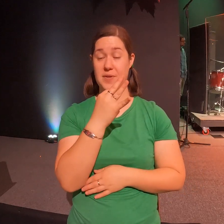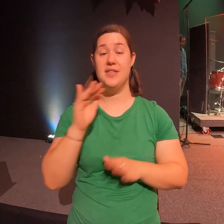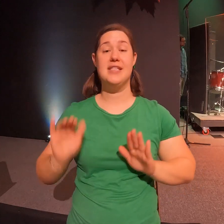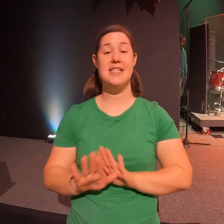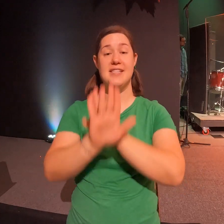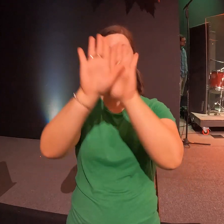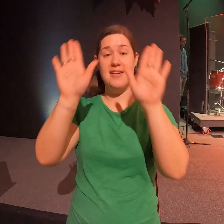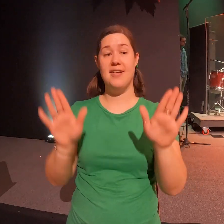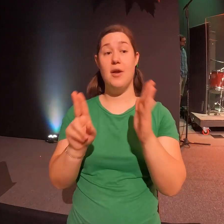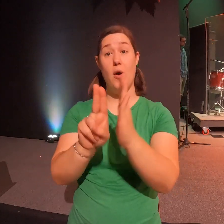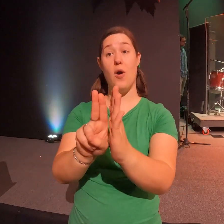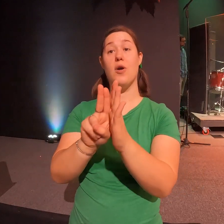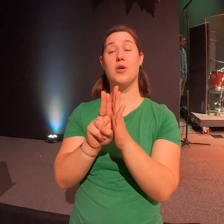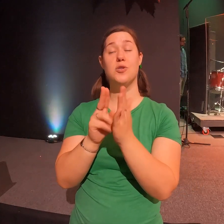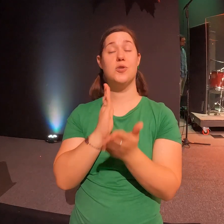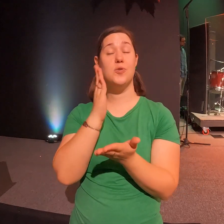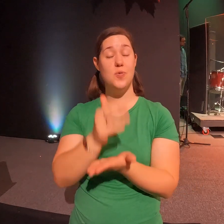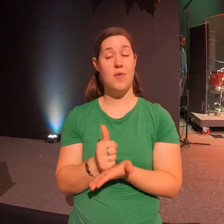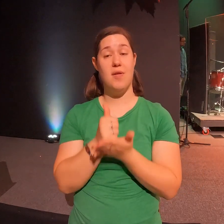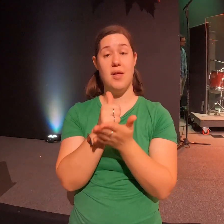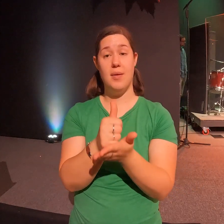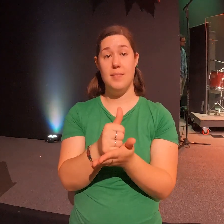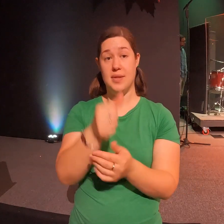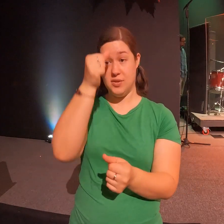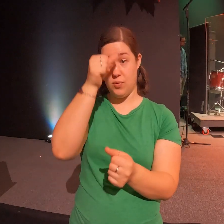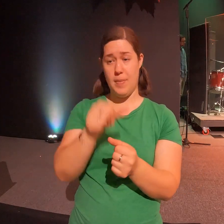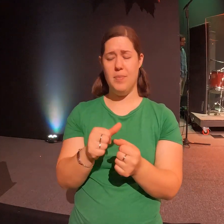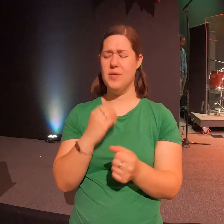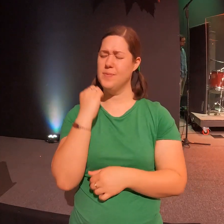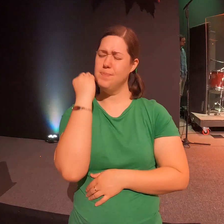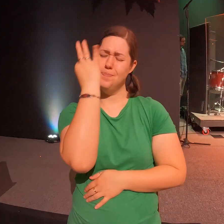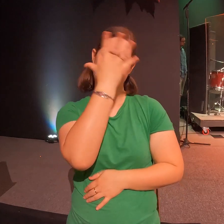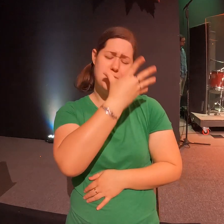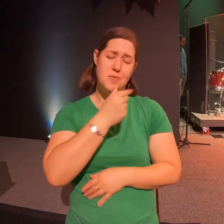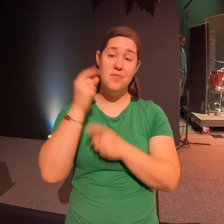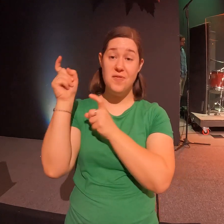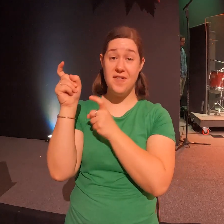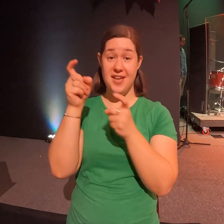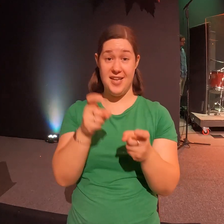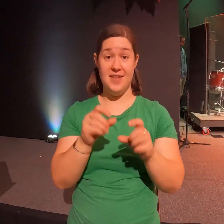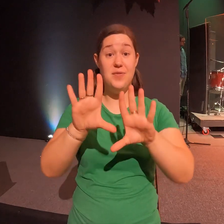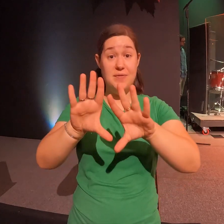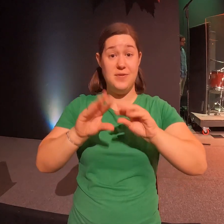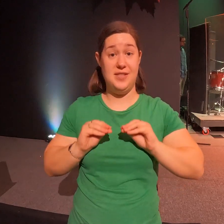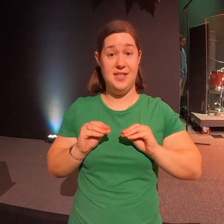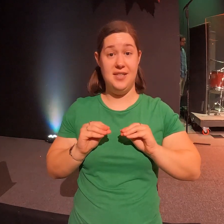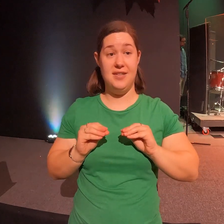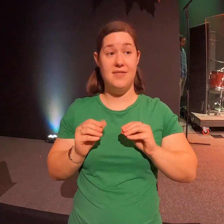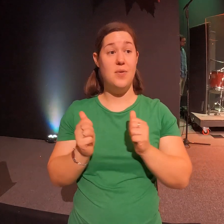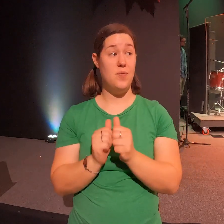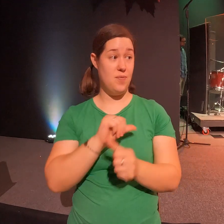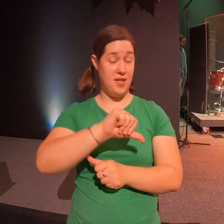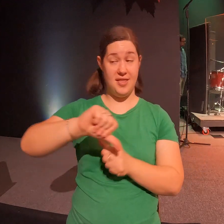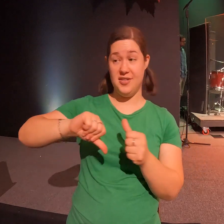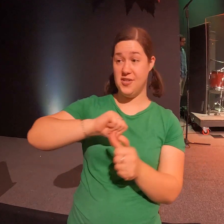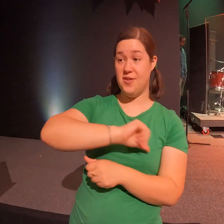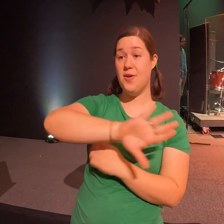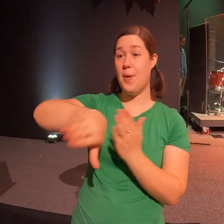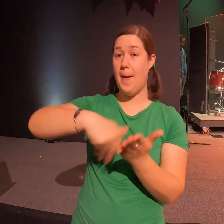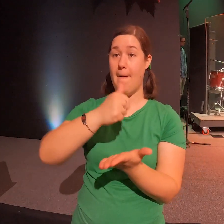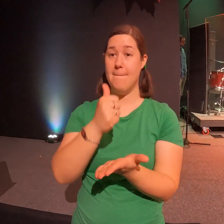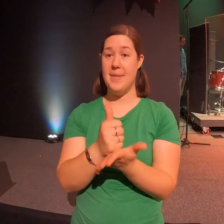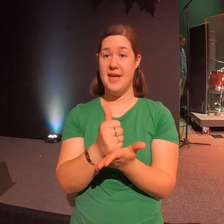us just remind ourselves of this gift, this beautiful gift that we've been given with one another. Amen.